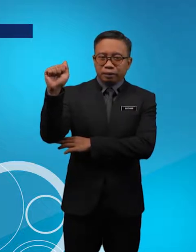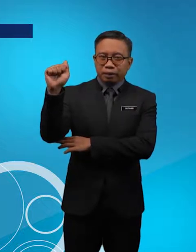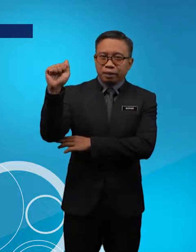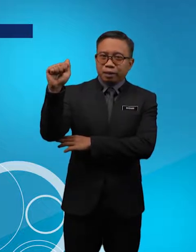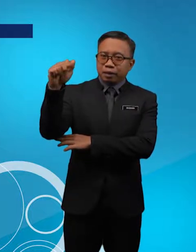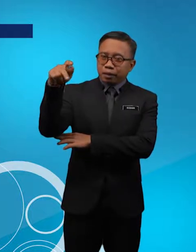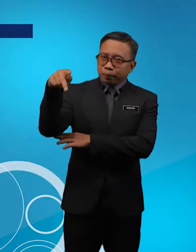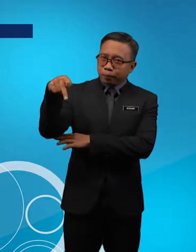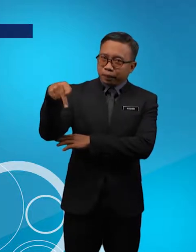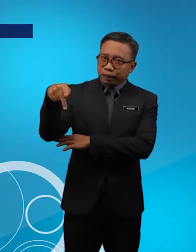B